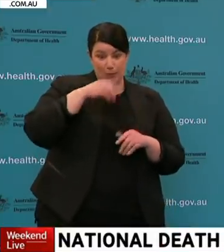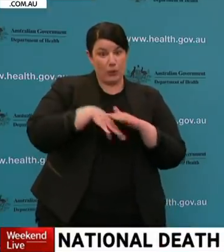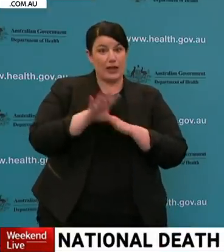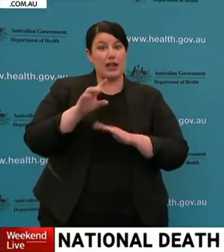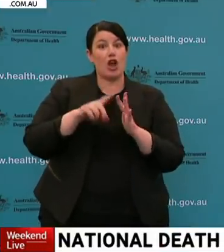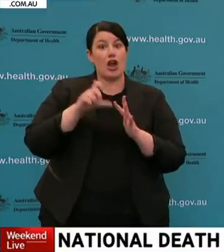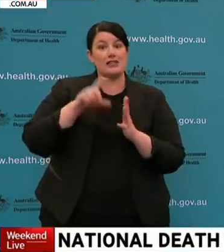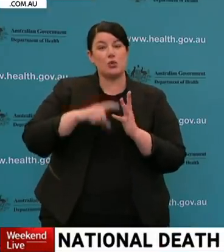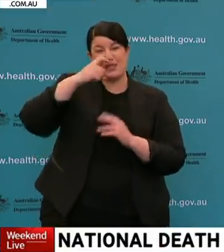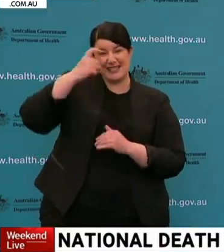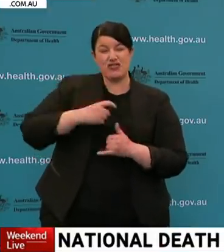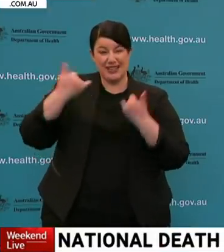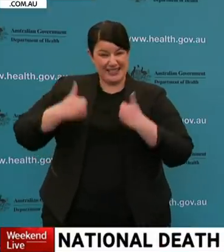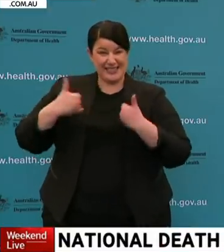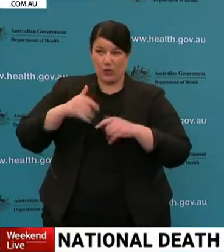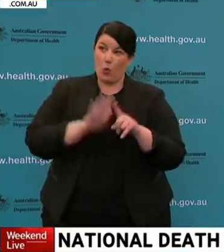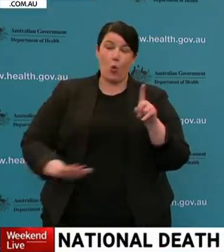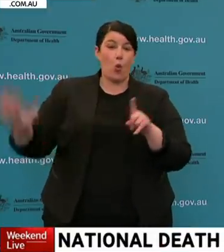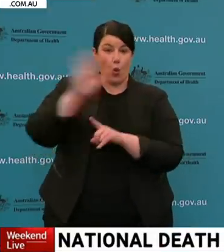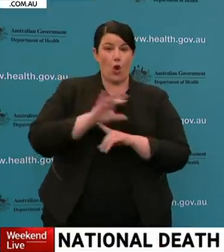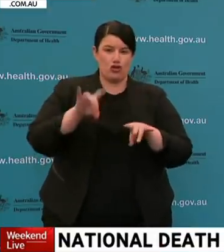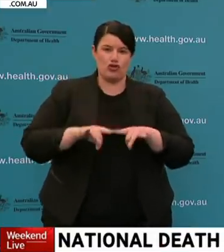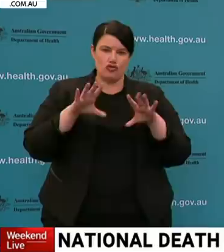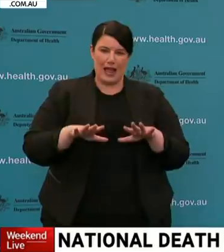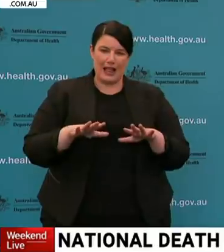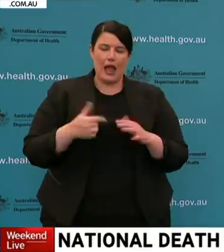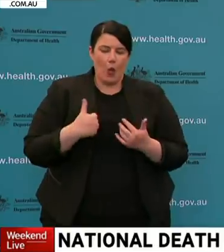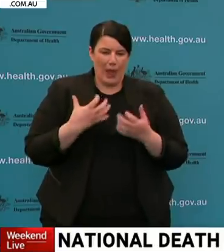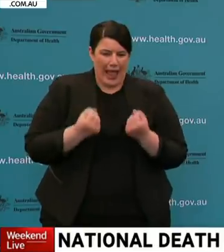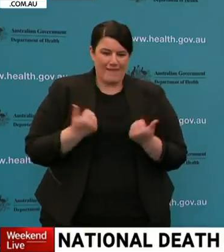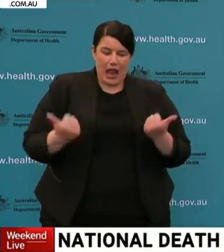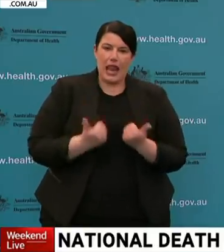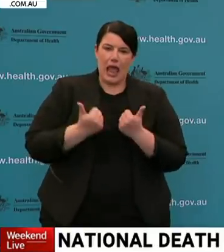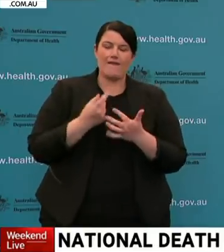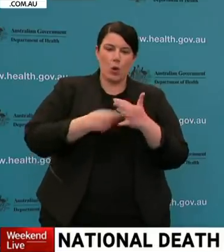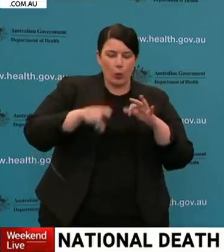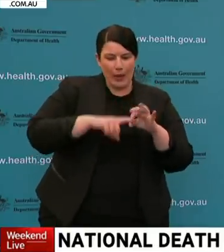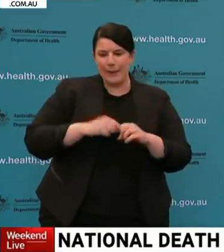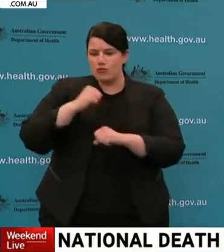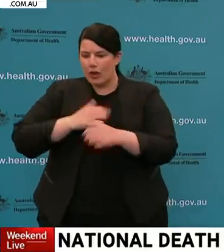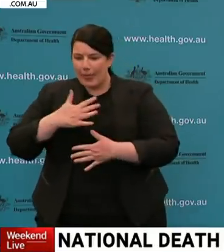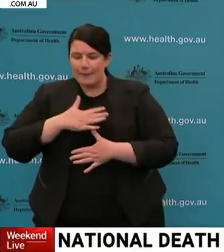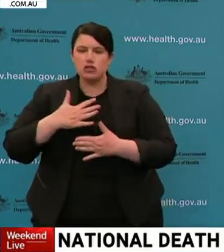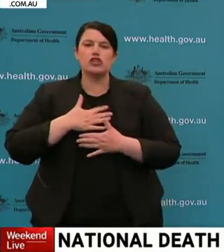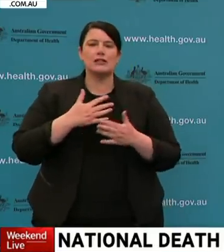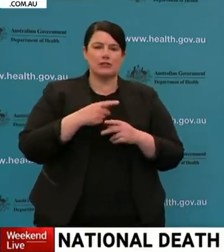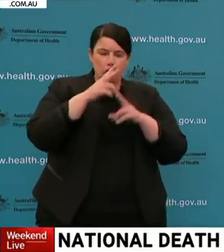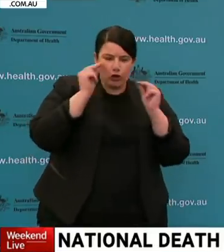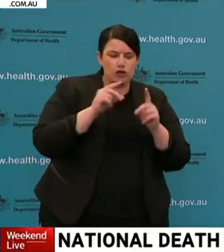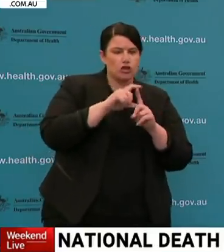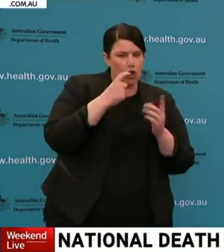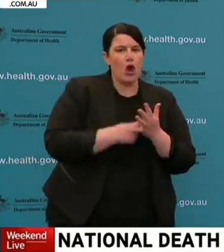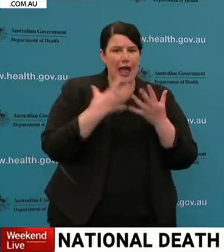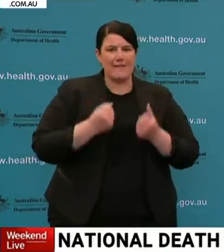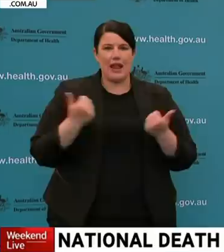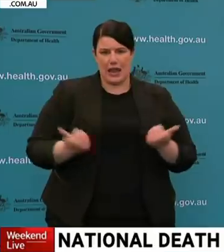are in intensive care Australia-wide, we are well within that capacity. And it is the supportive care largely,